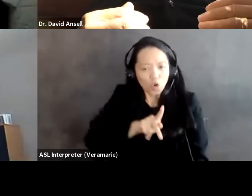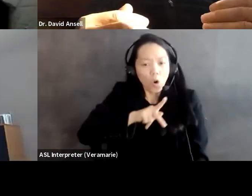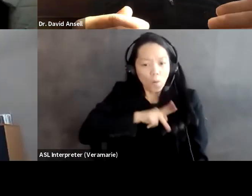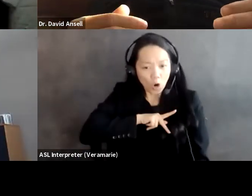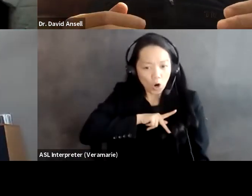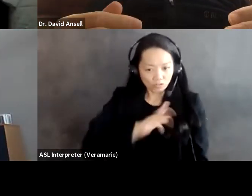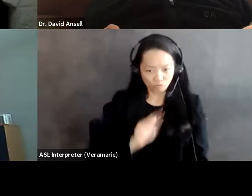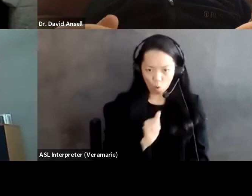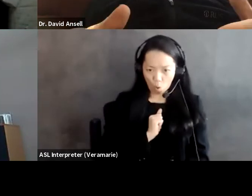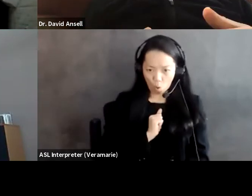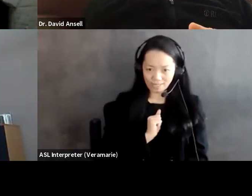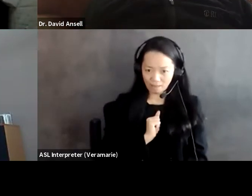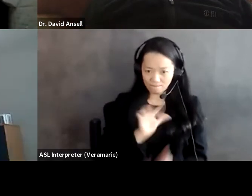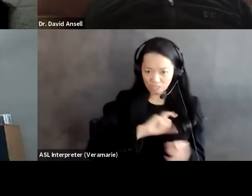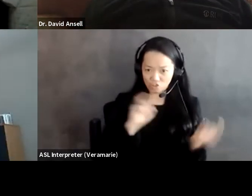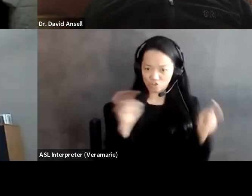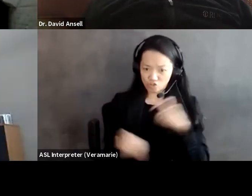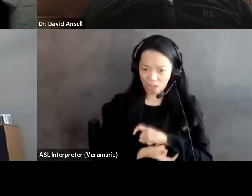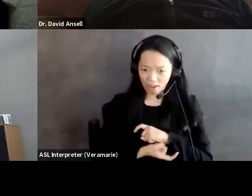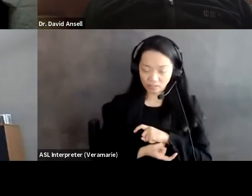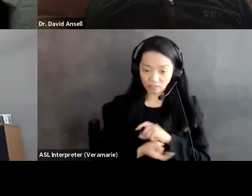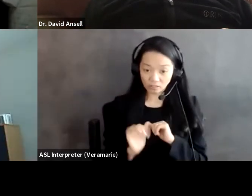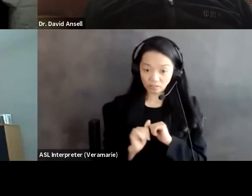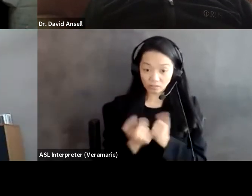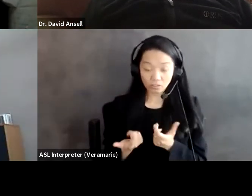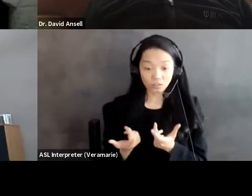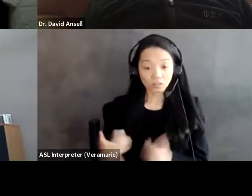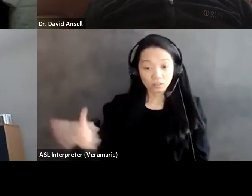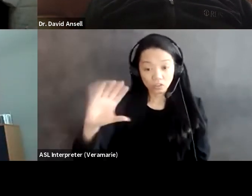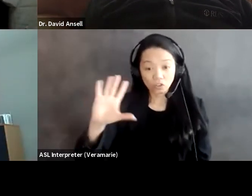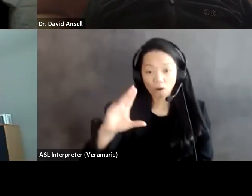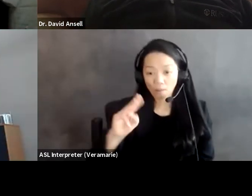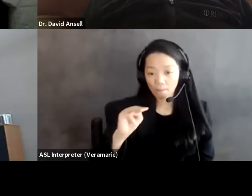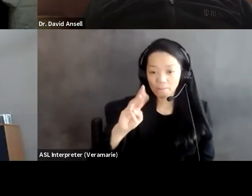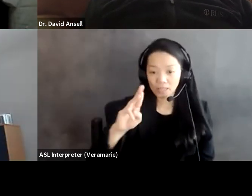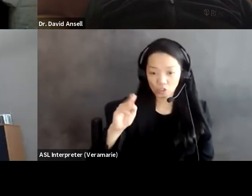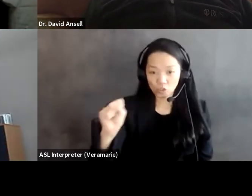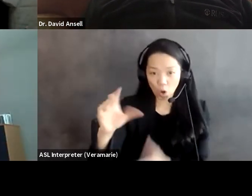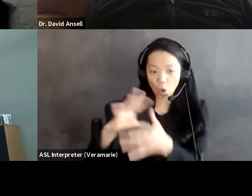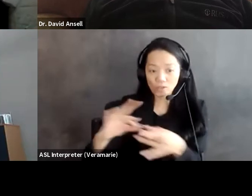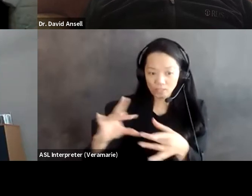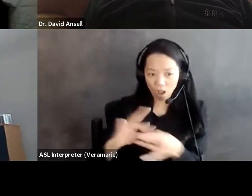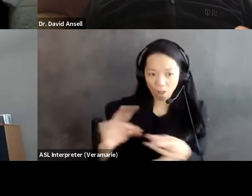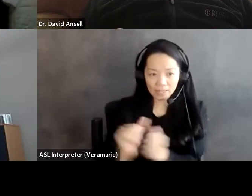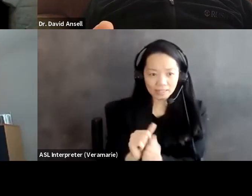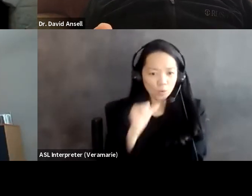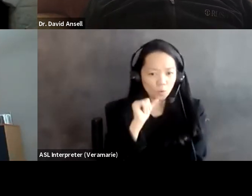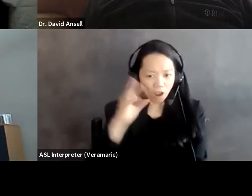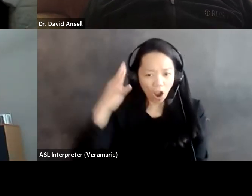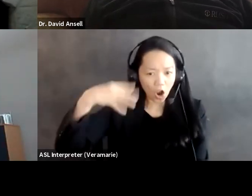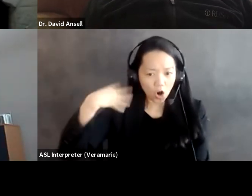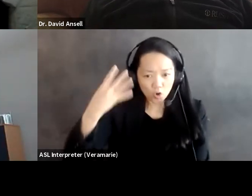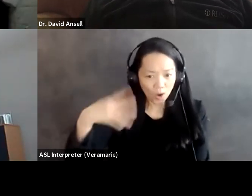change so the Mr. Coates's comment is just, we're not crazy. These